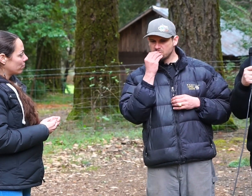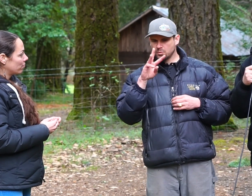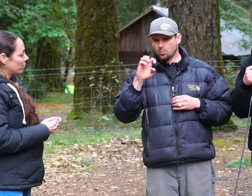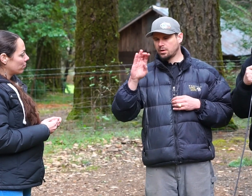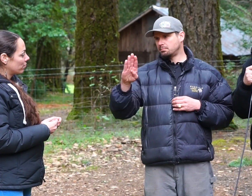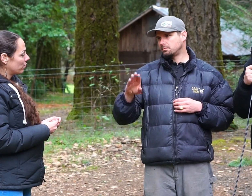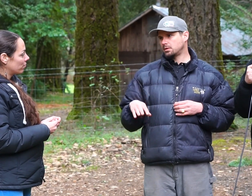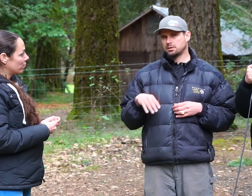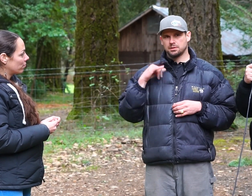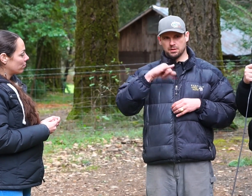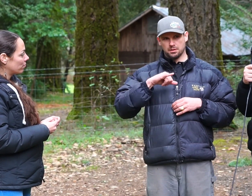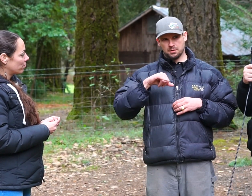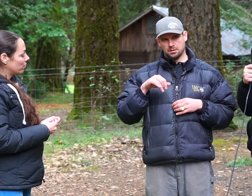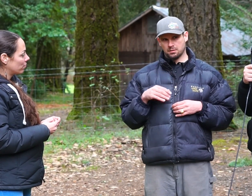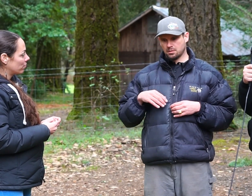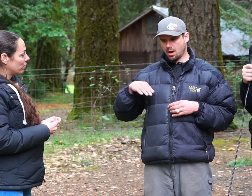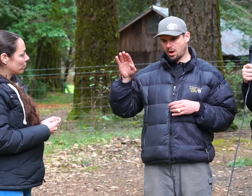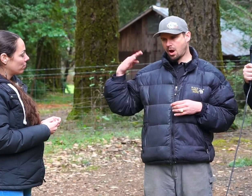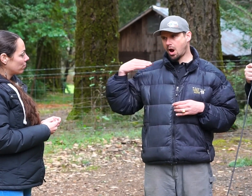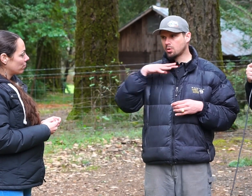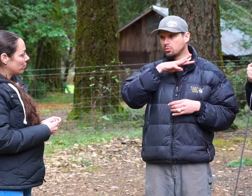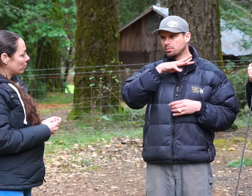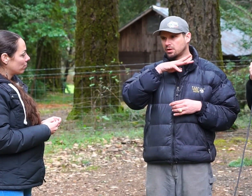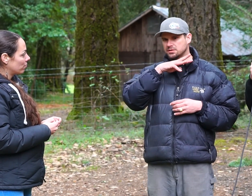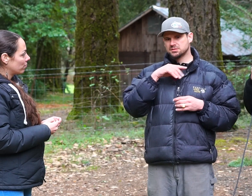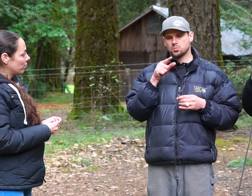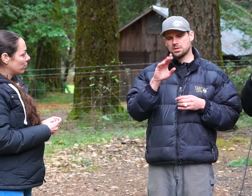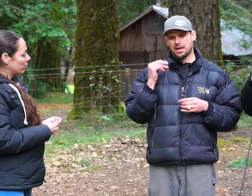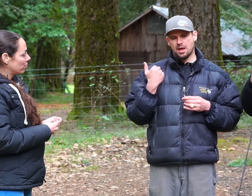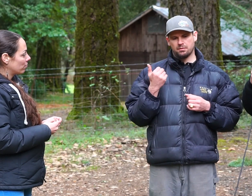in aquaponics we use the aquatic or water food web